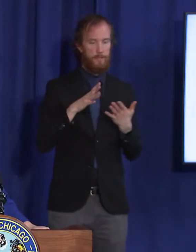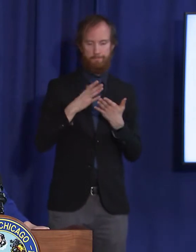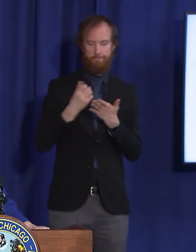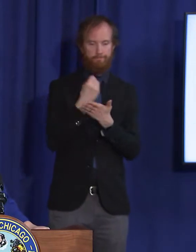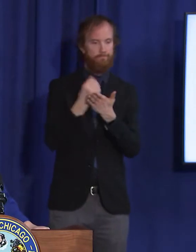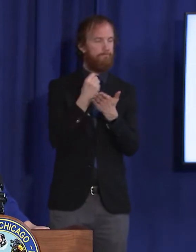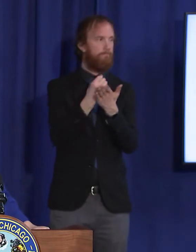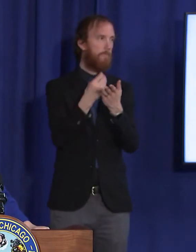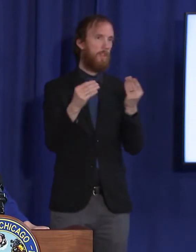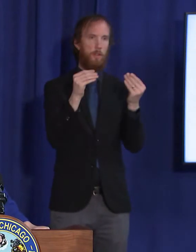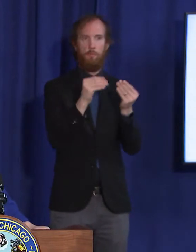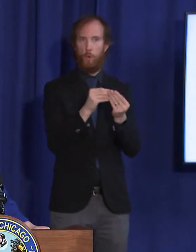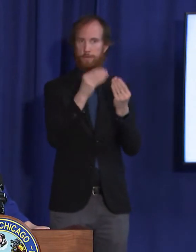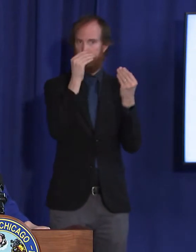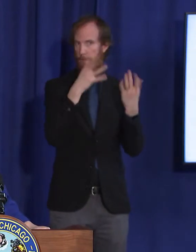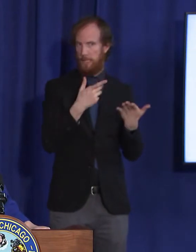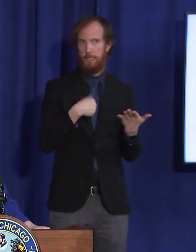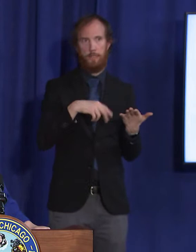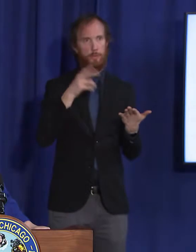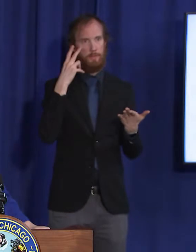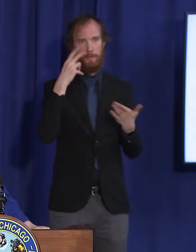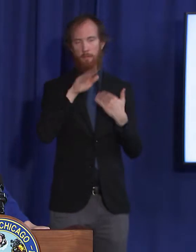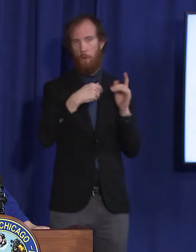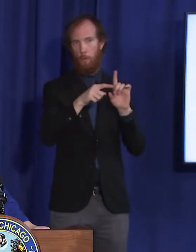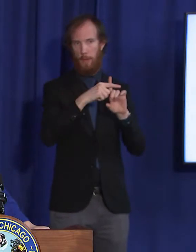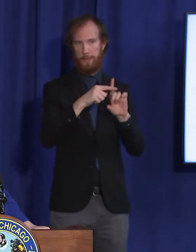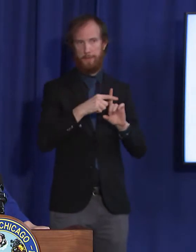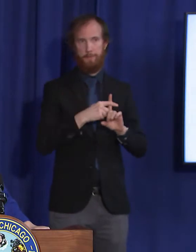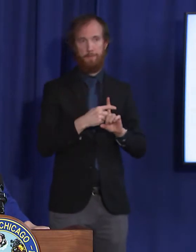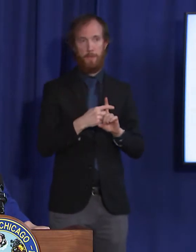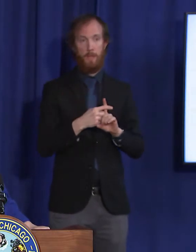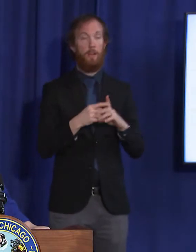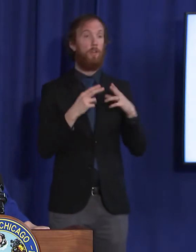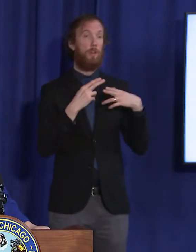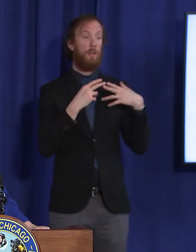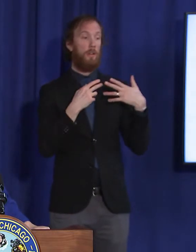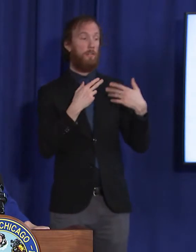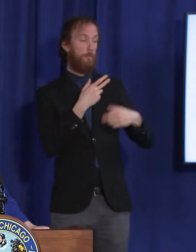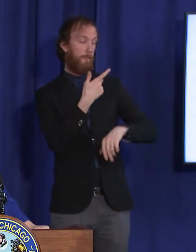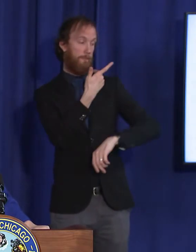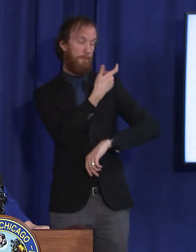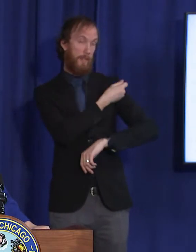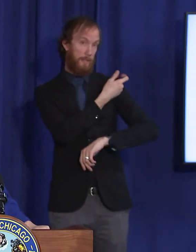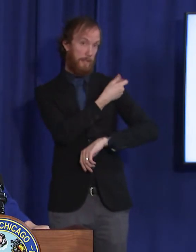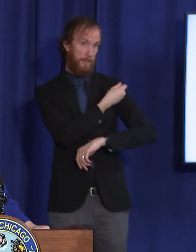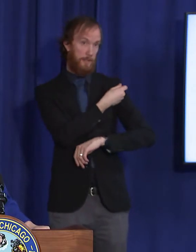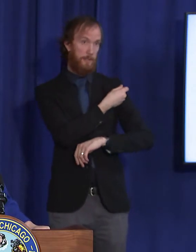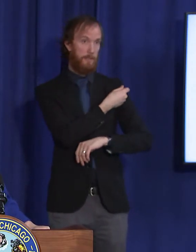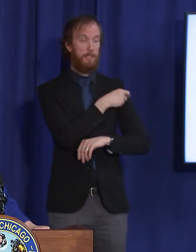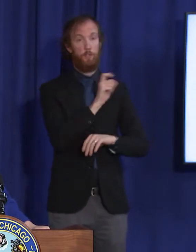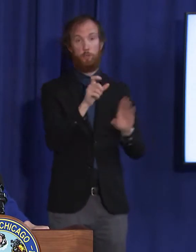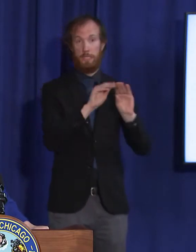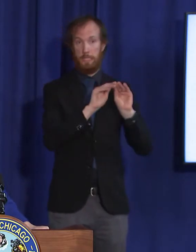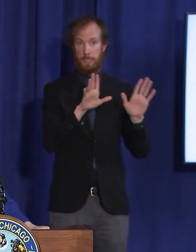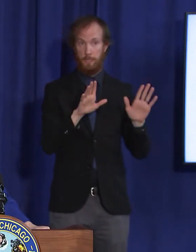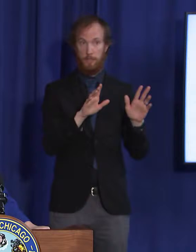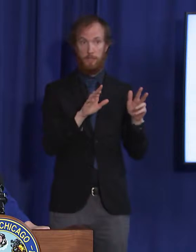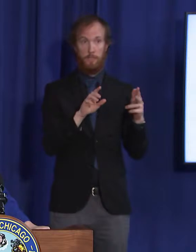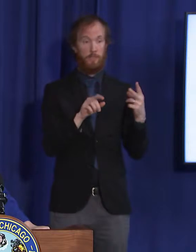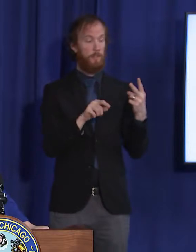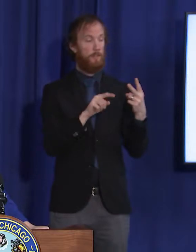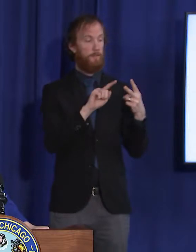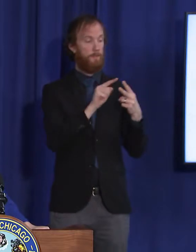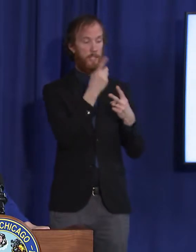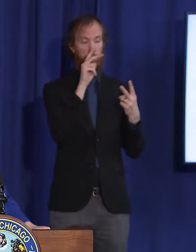suggesting otherwise. Related to vaccination status. So it is clear that completing your primary series is the